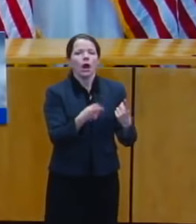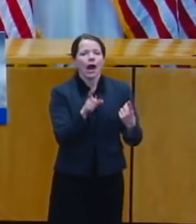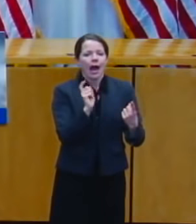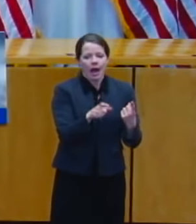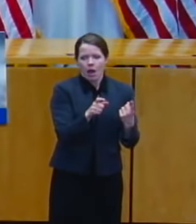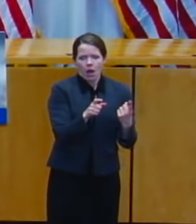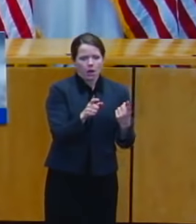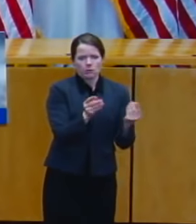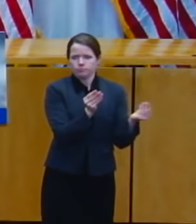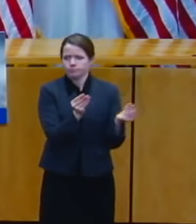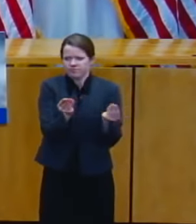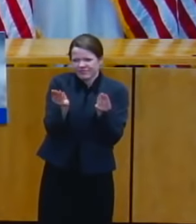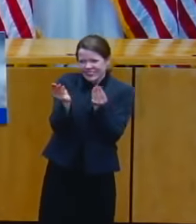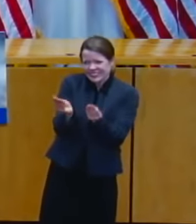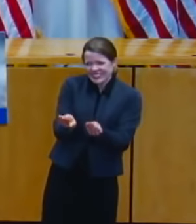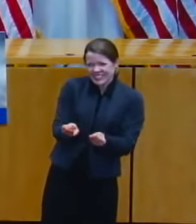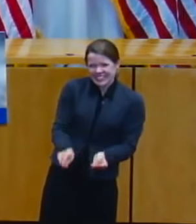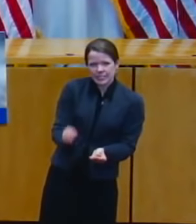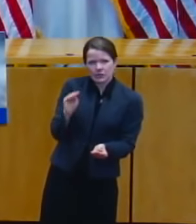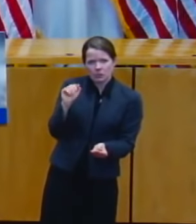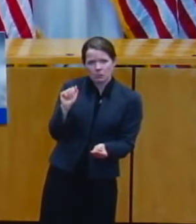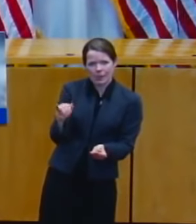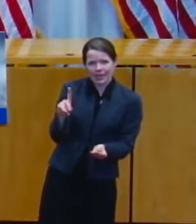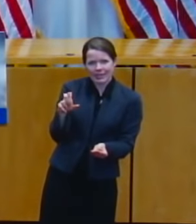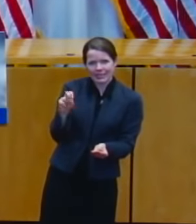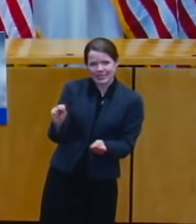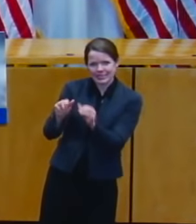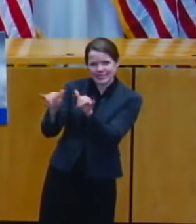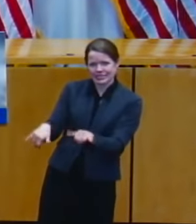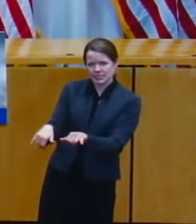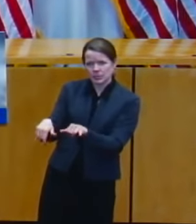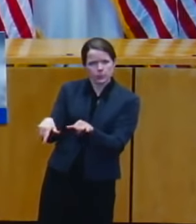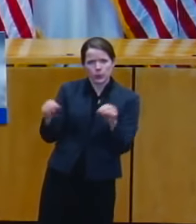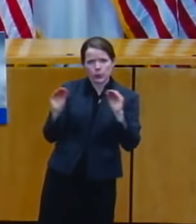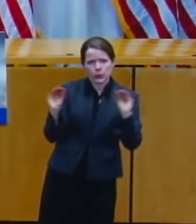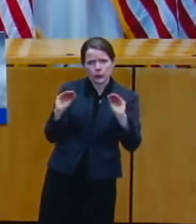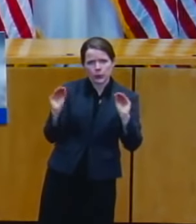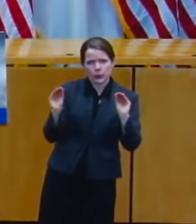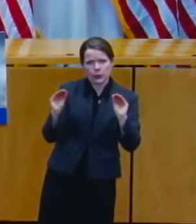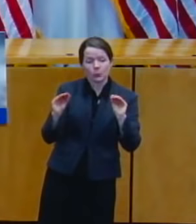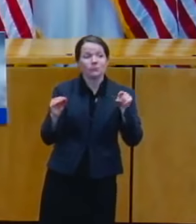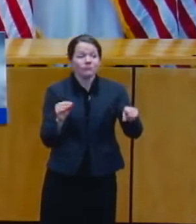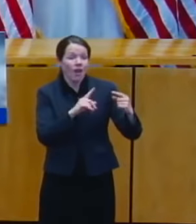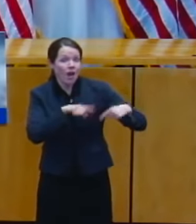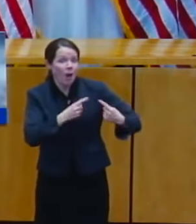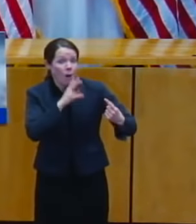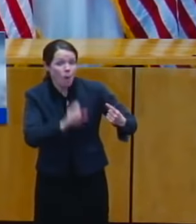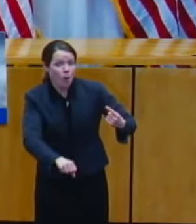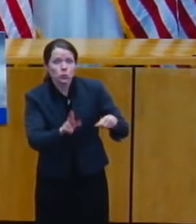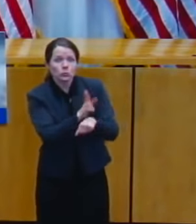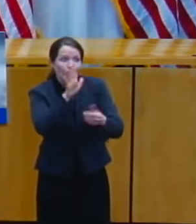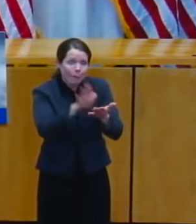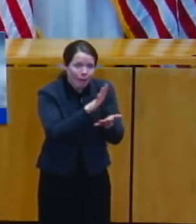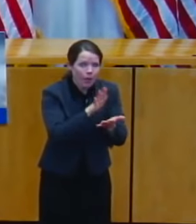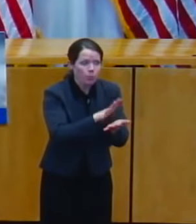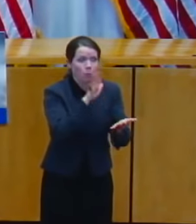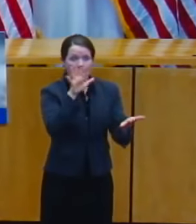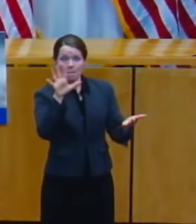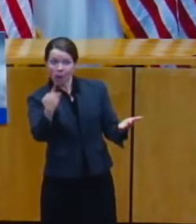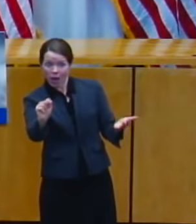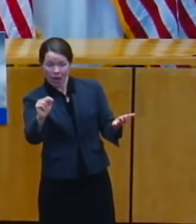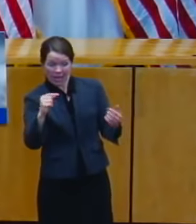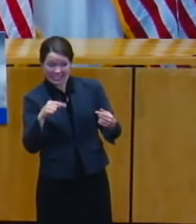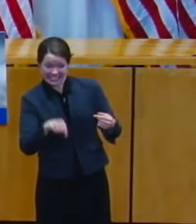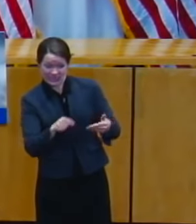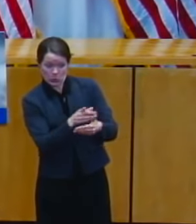that sort of disconnect happened. That's now automated, so come this weekend, that will not be an issue. So you don't see any